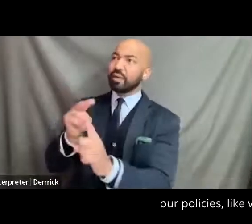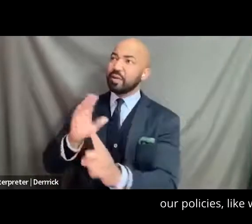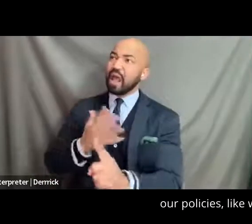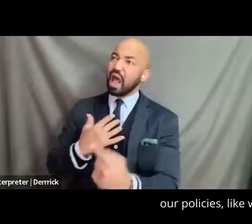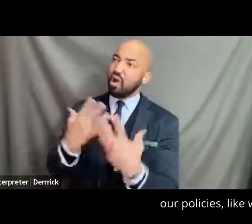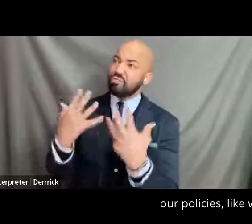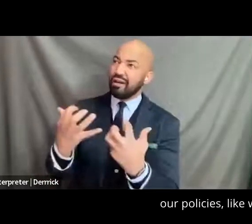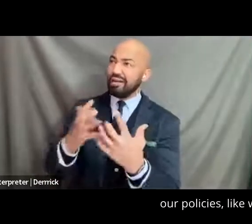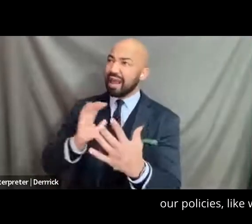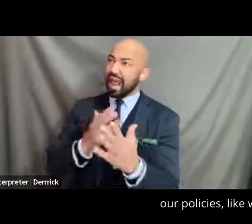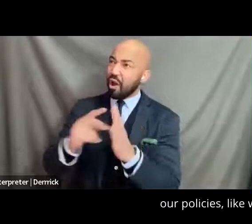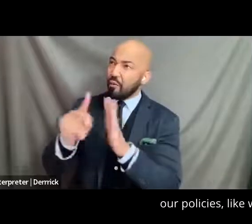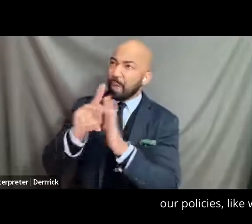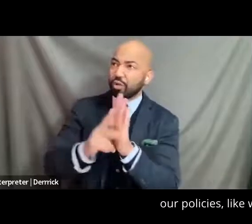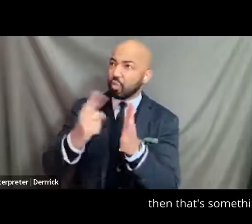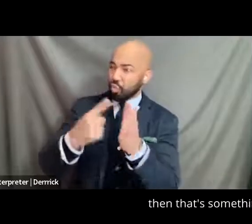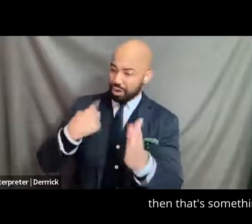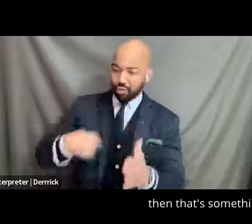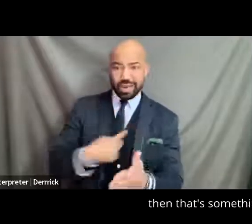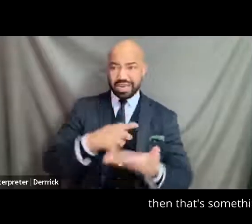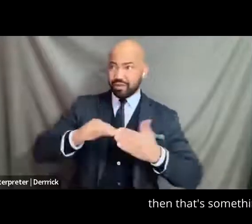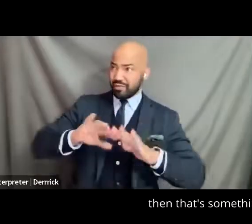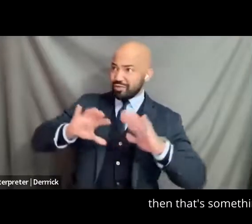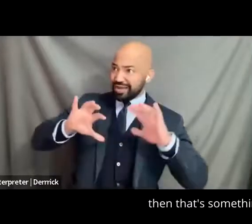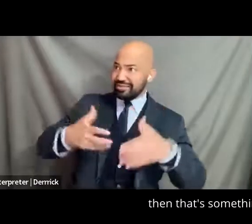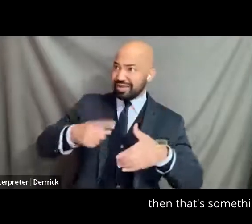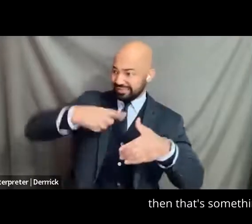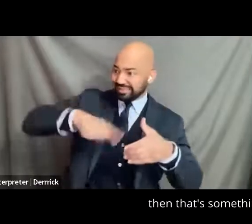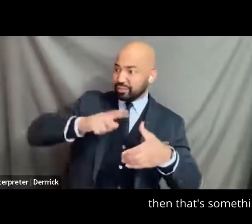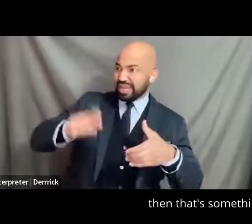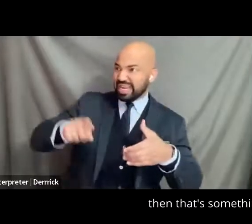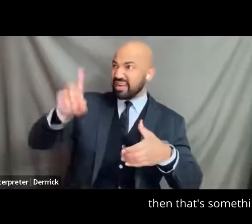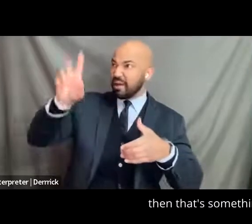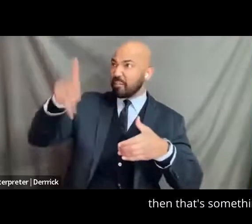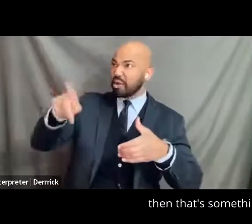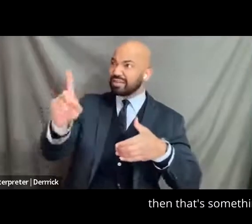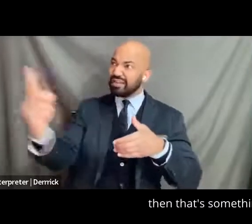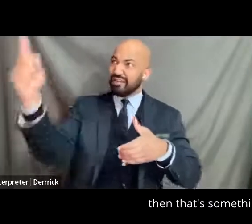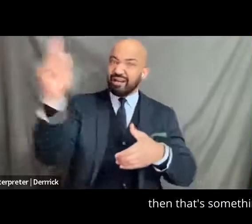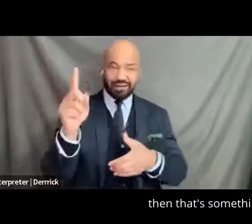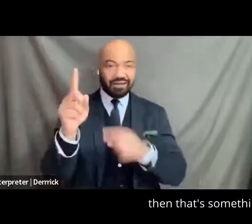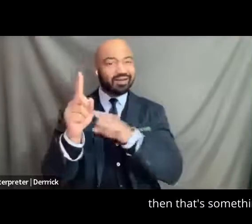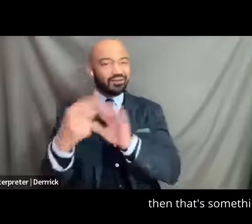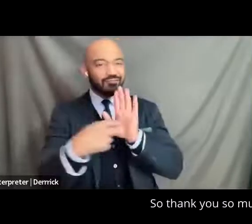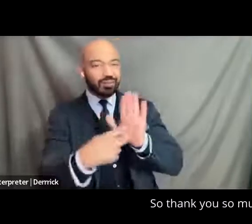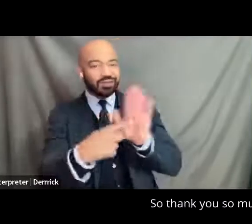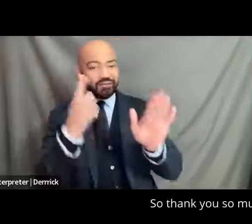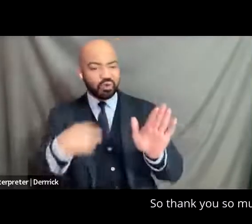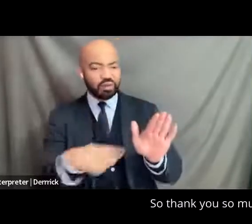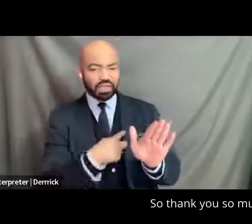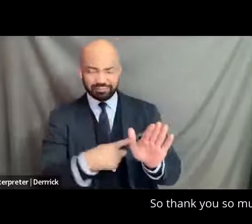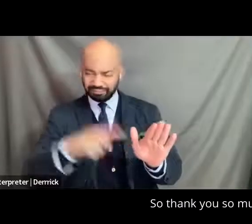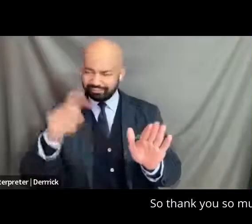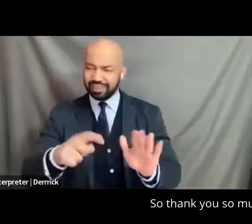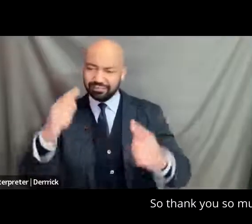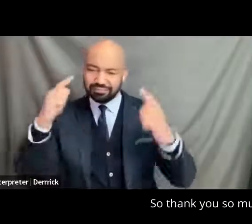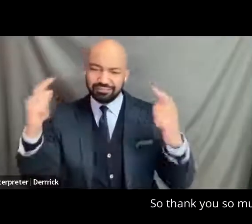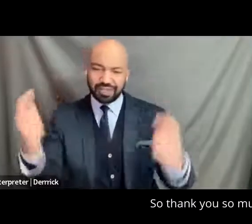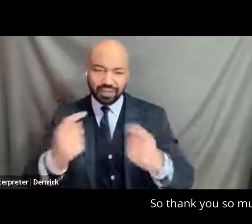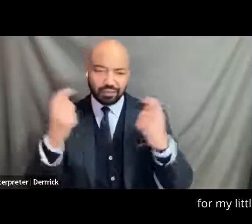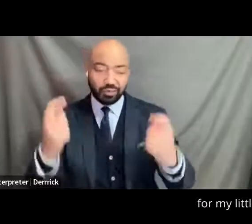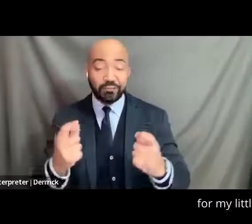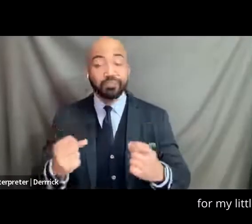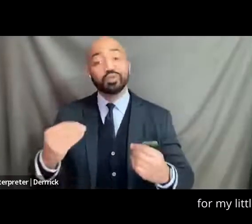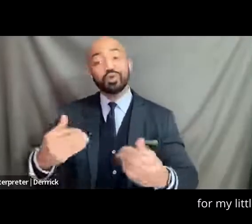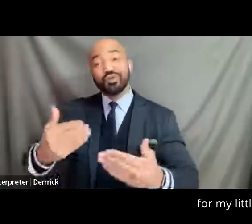policies like what we truly need then that's something worth celebrating so thank you so much for holding